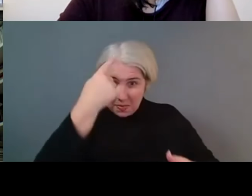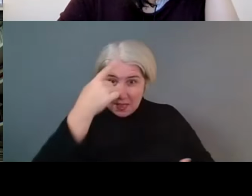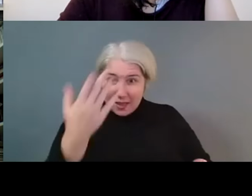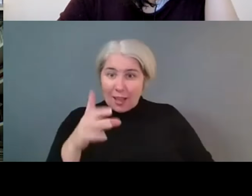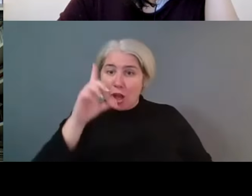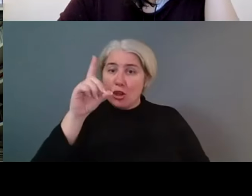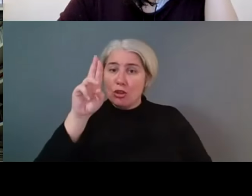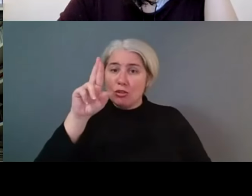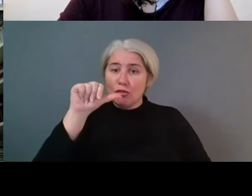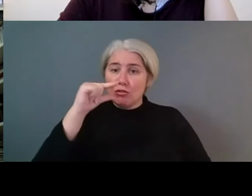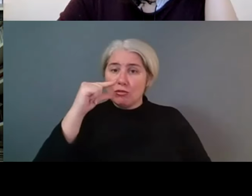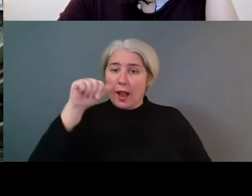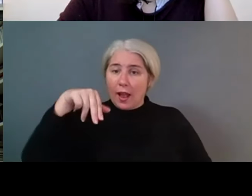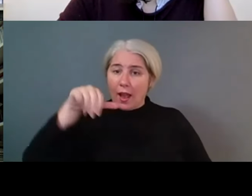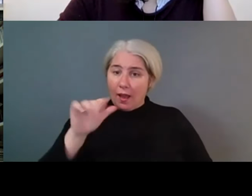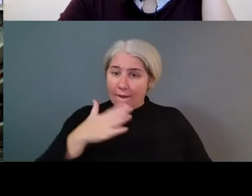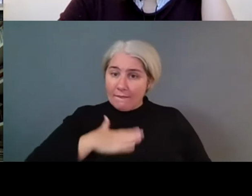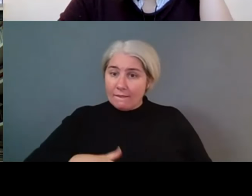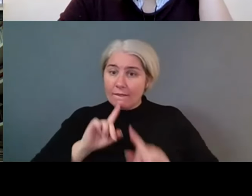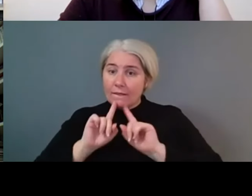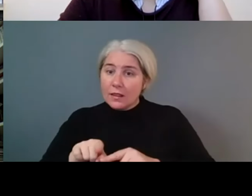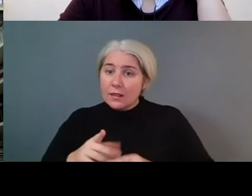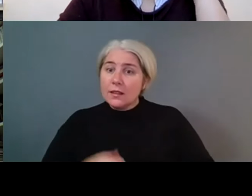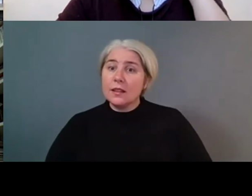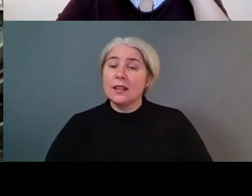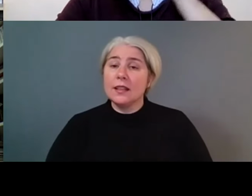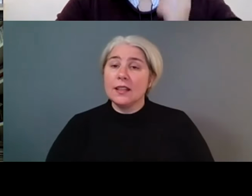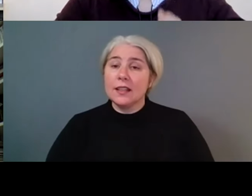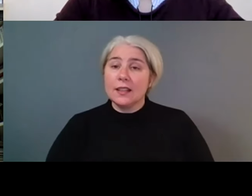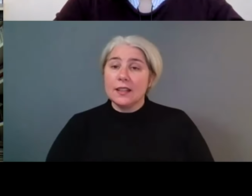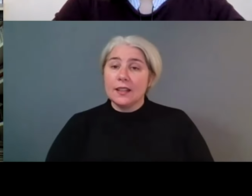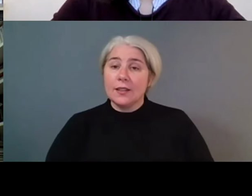Thanks. Yes, thank you. I guess that